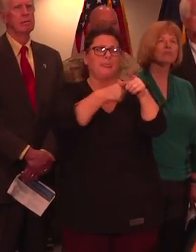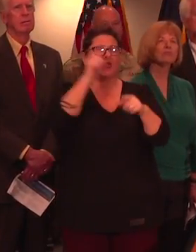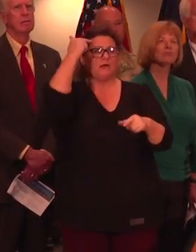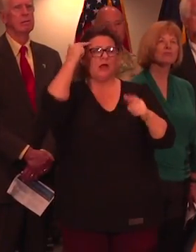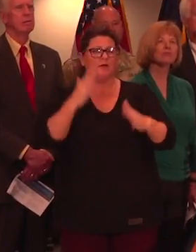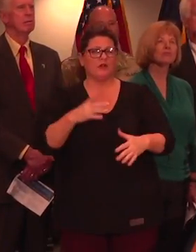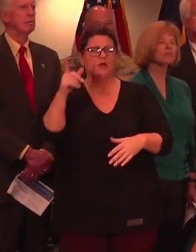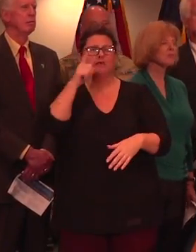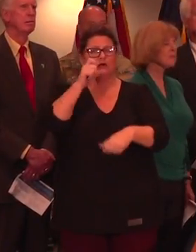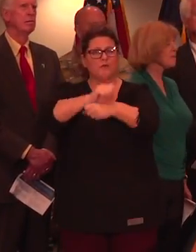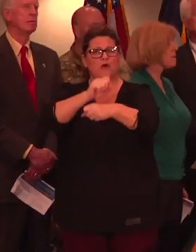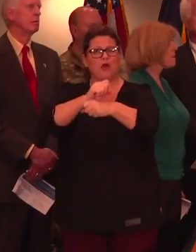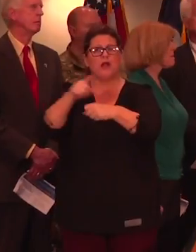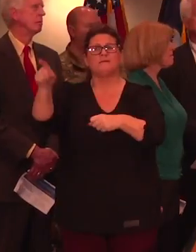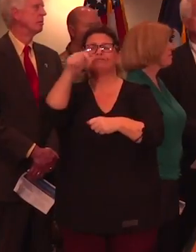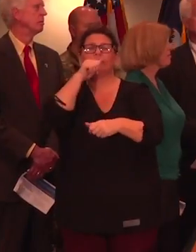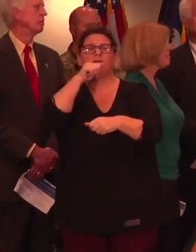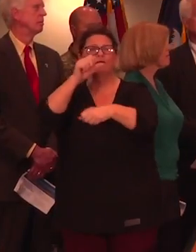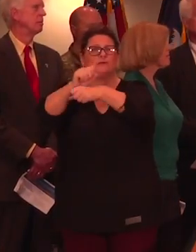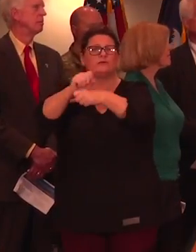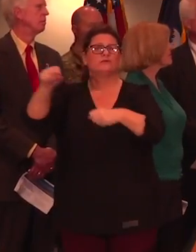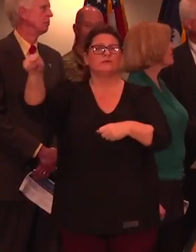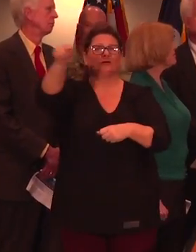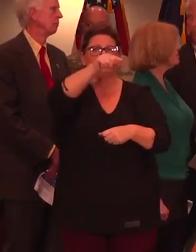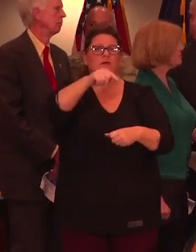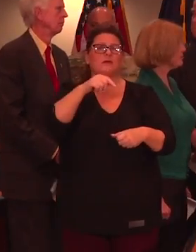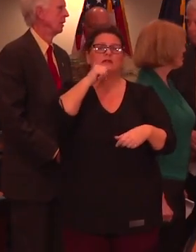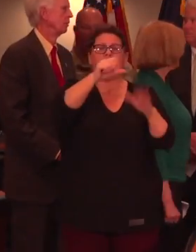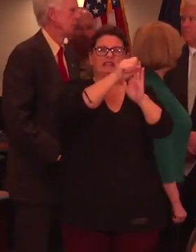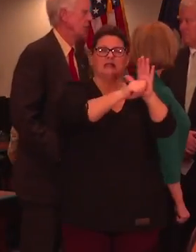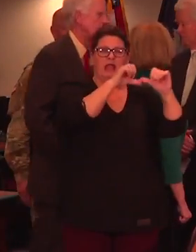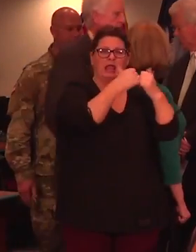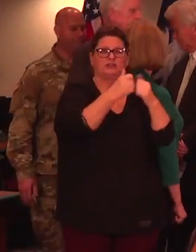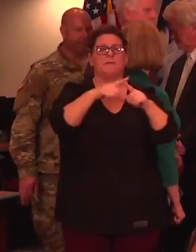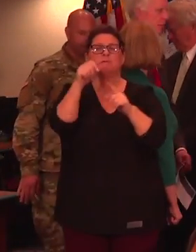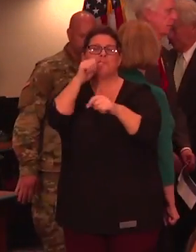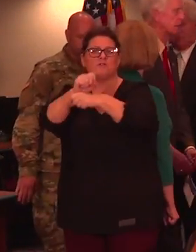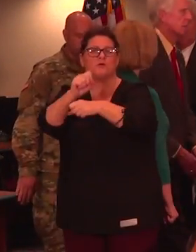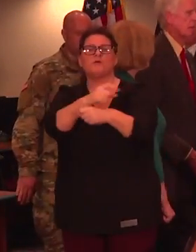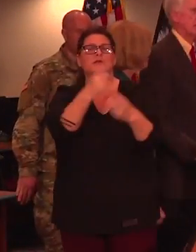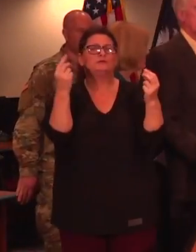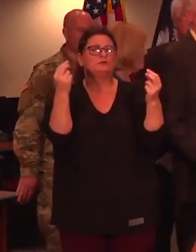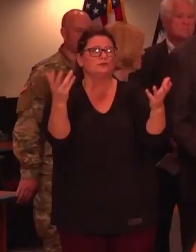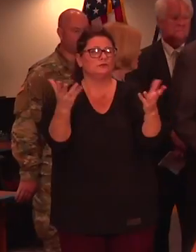working in the private sector, what's being done for them who cannot go to work or, you know, have any income? Danny